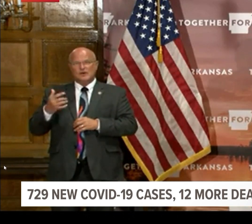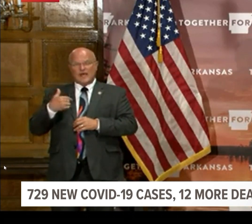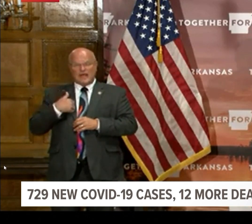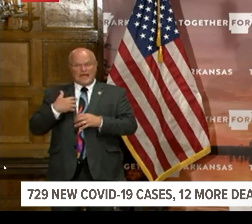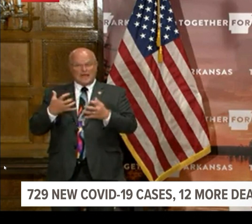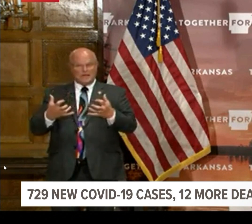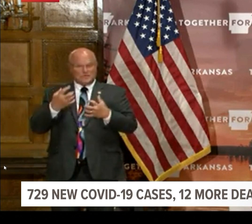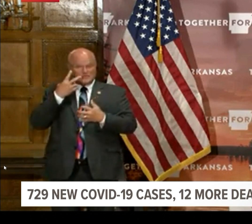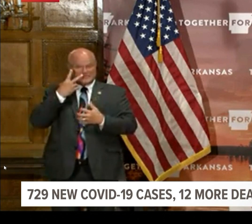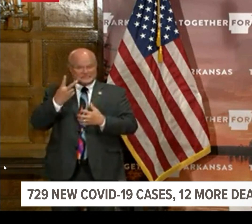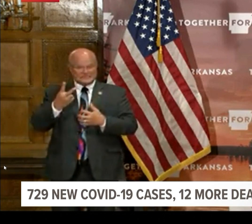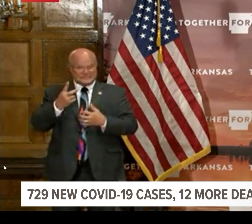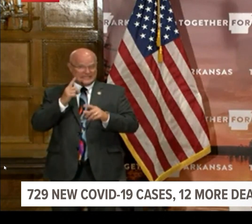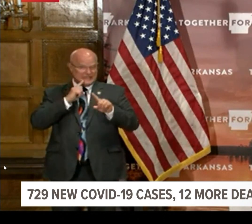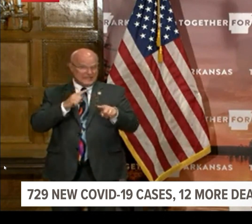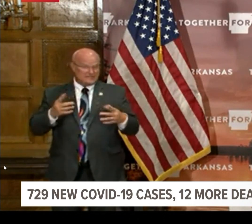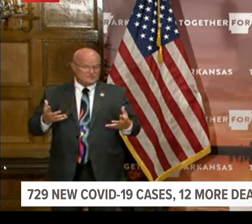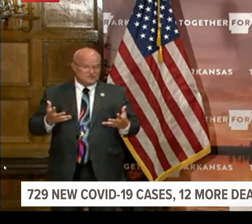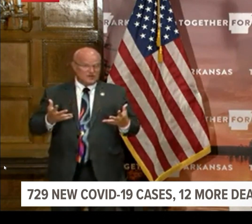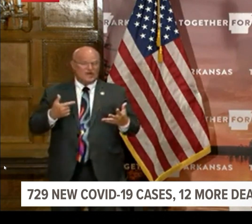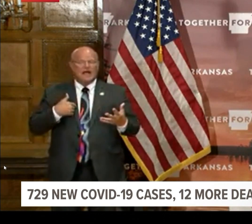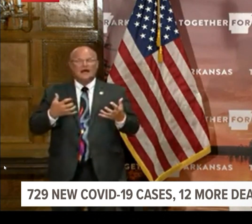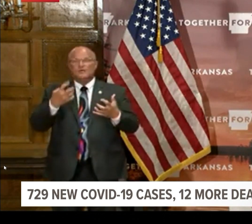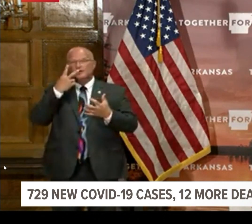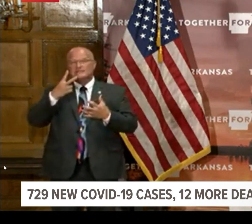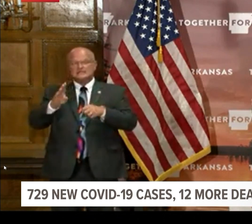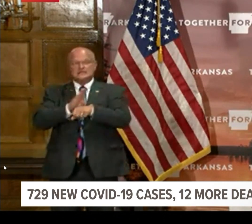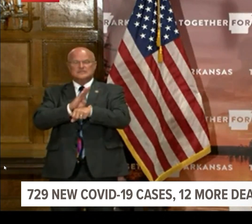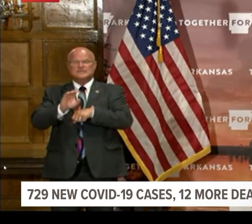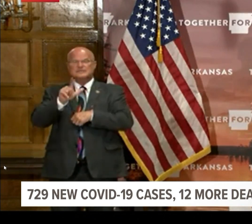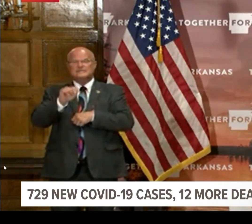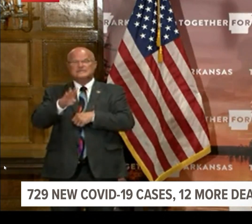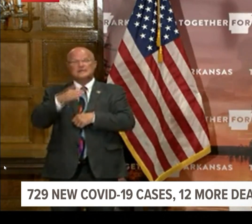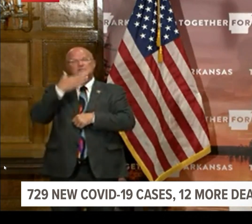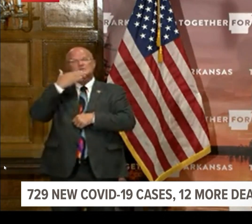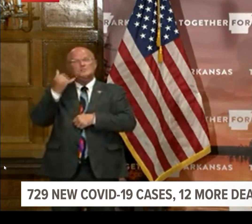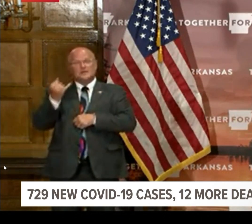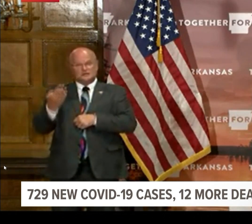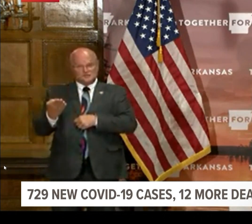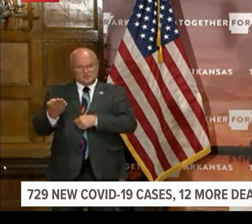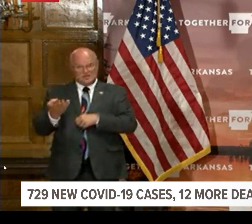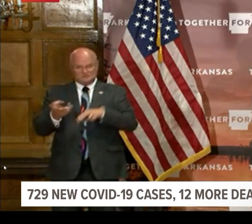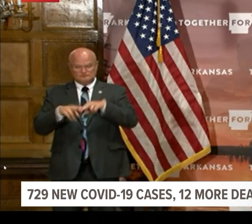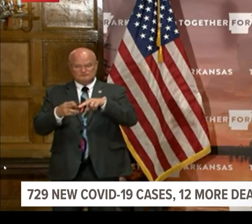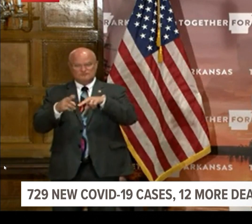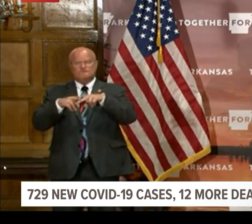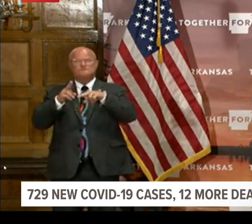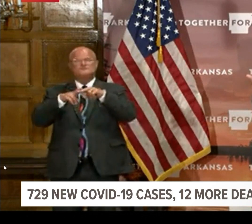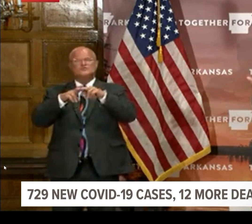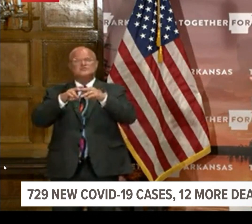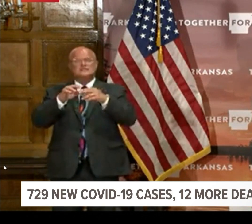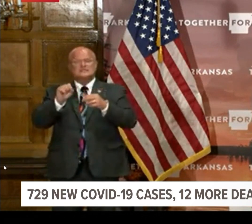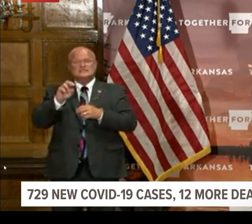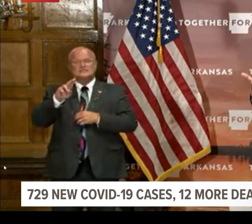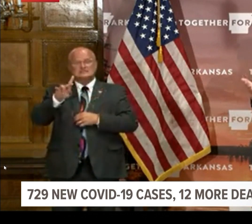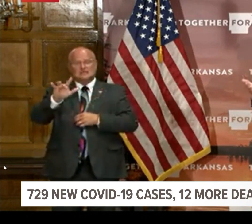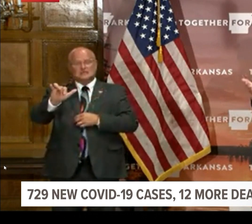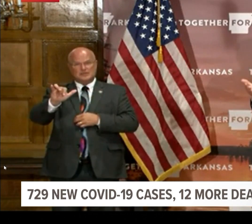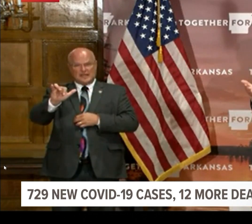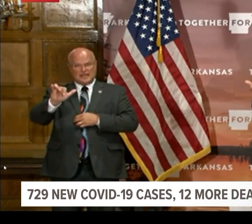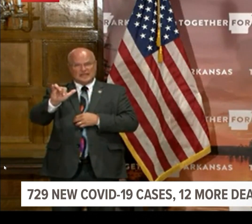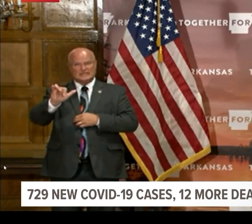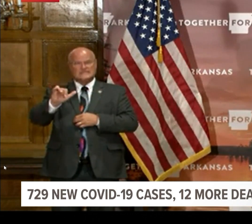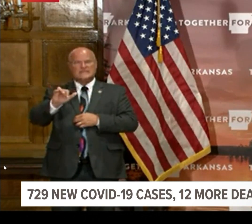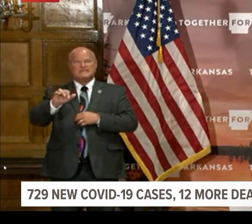want to see, and the answer is, I want to see our commercial labs do a better job increasing the supply chain, and so